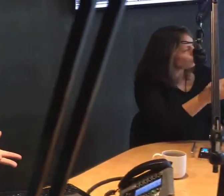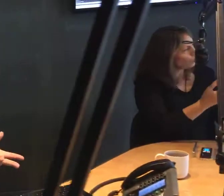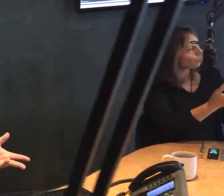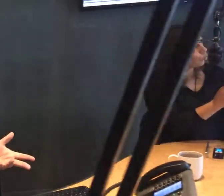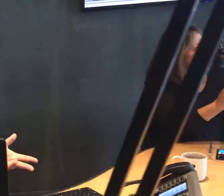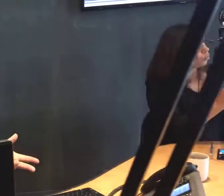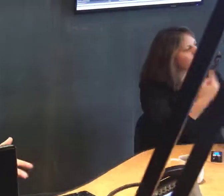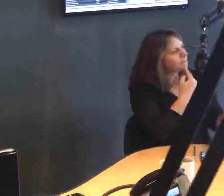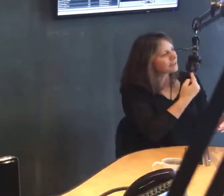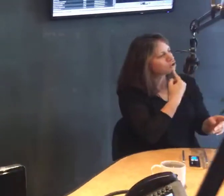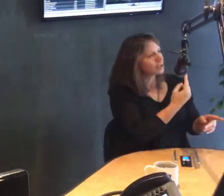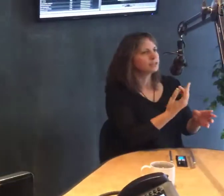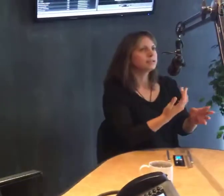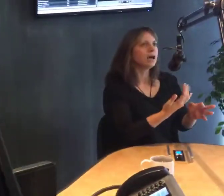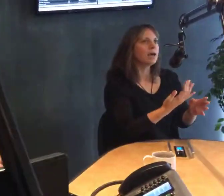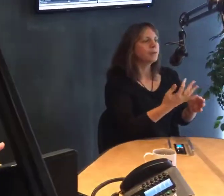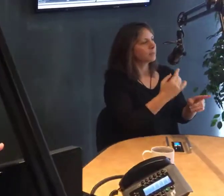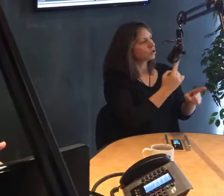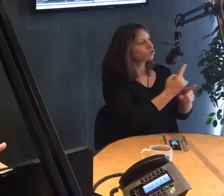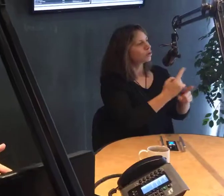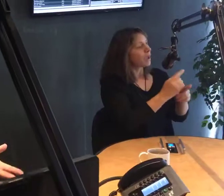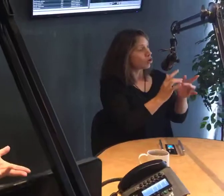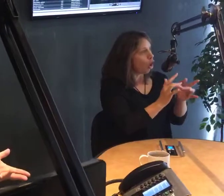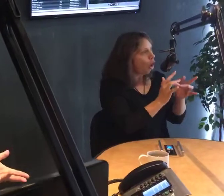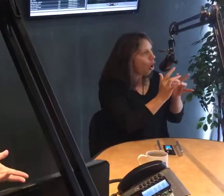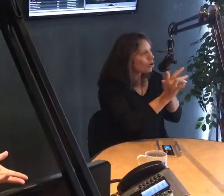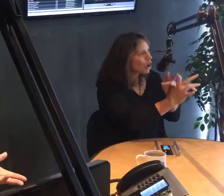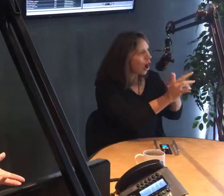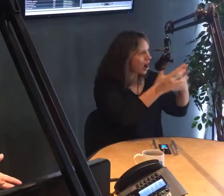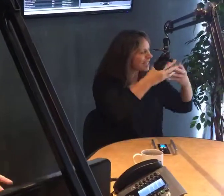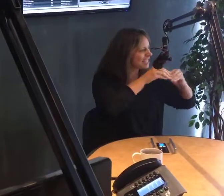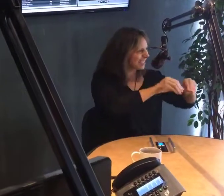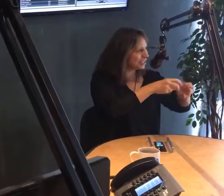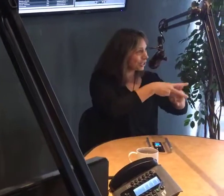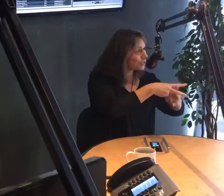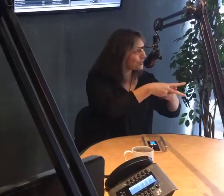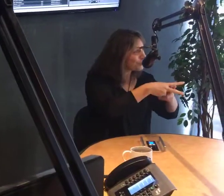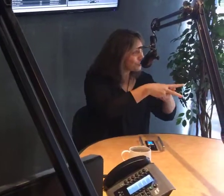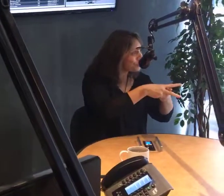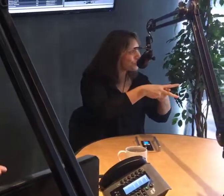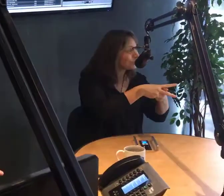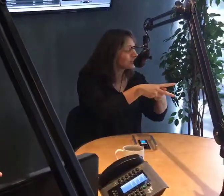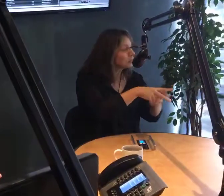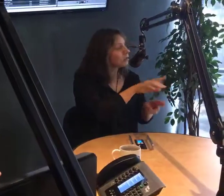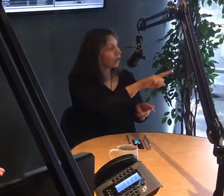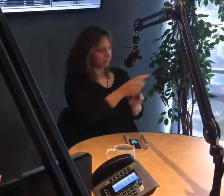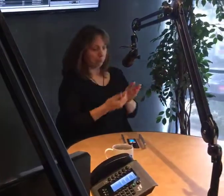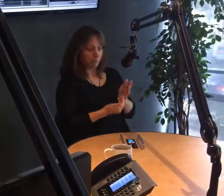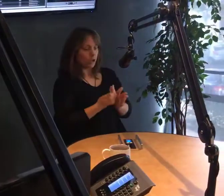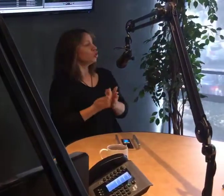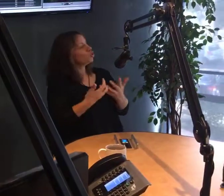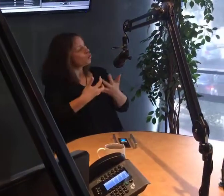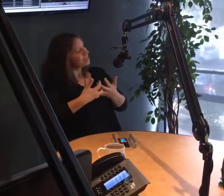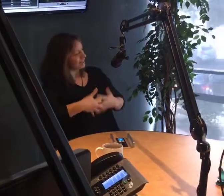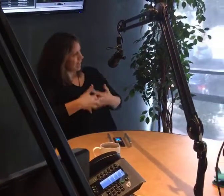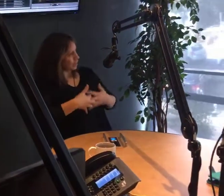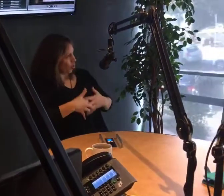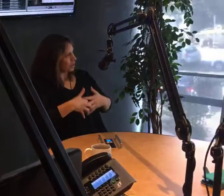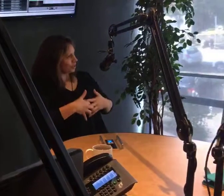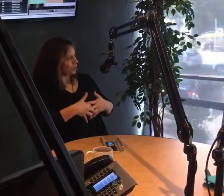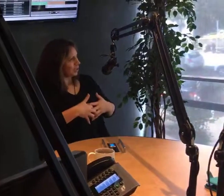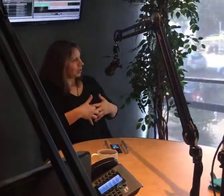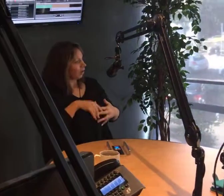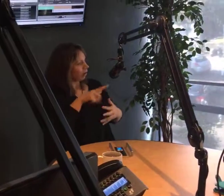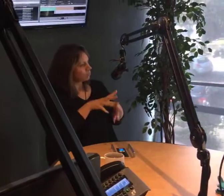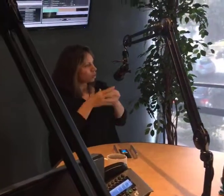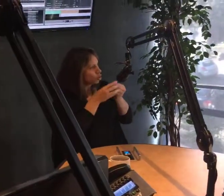how the use of online teaching tools. The new technology and the way in which this has been a